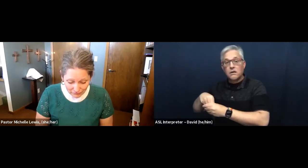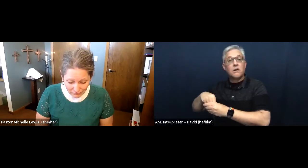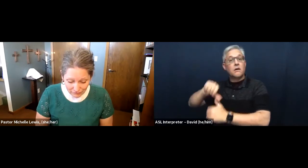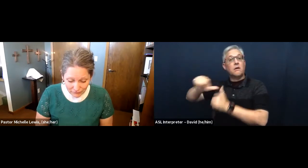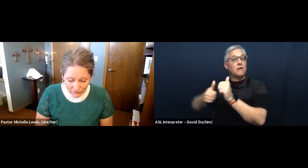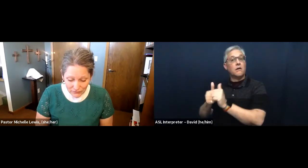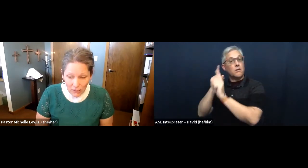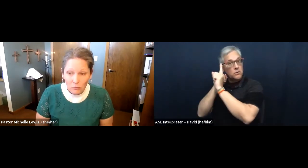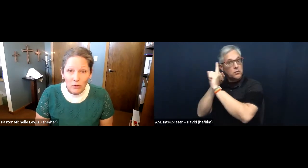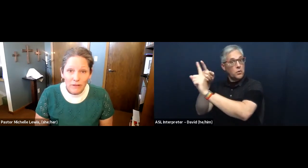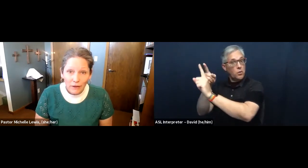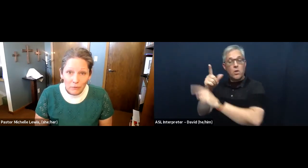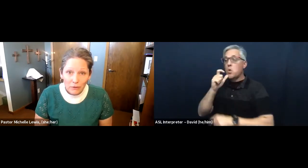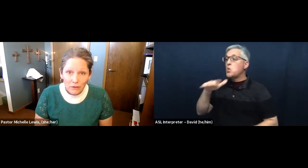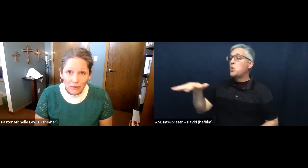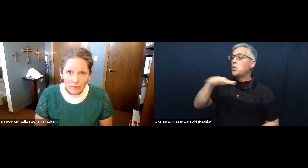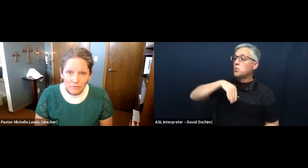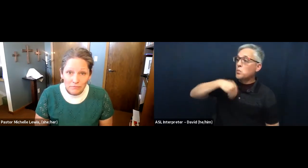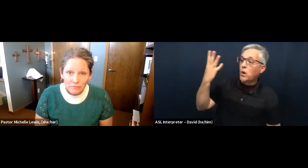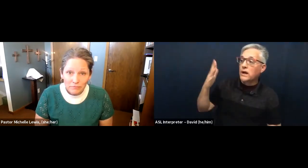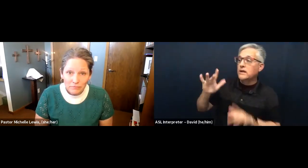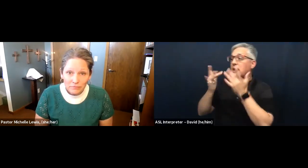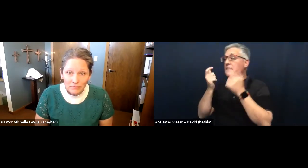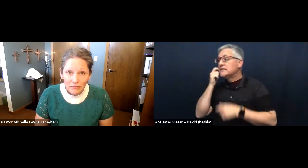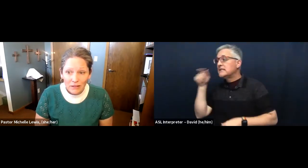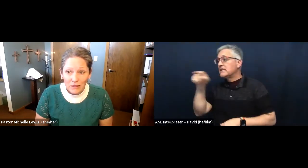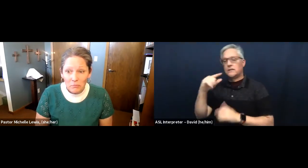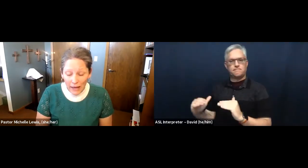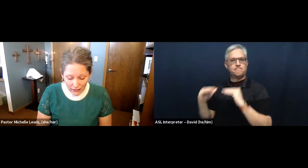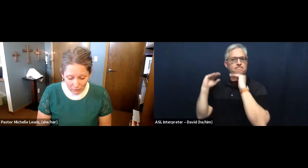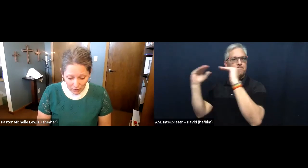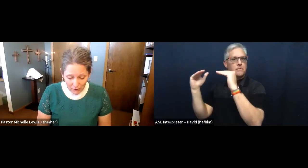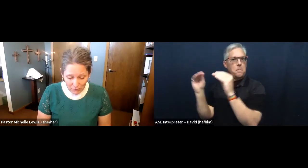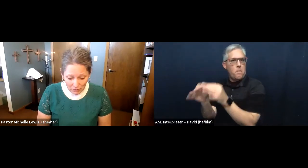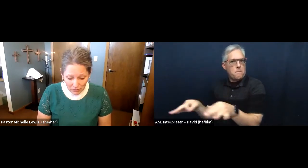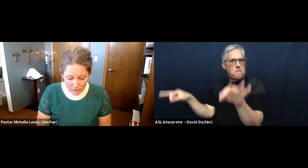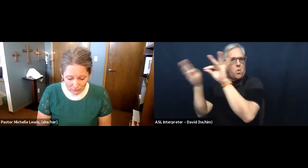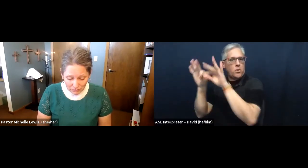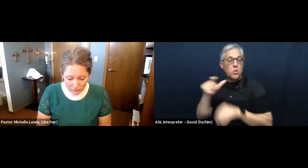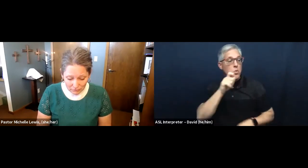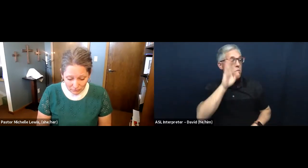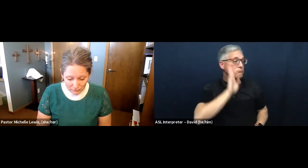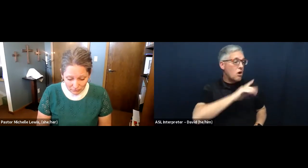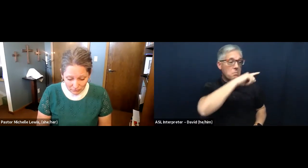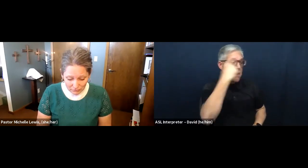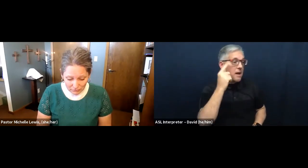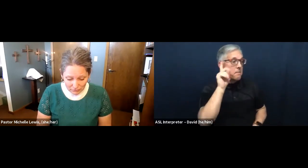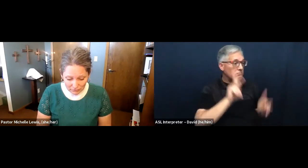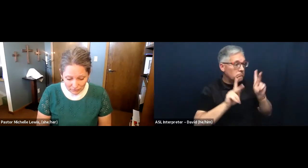skin are more valuable than black and brown people.